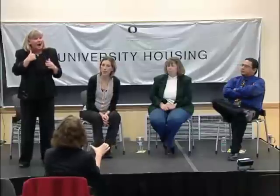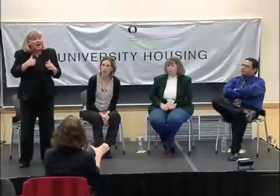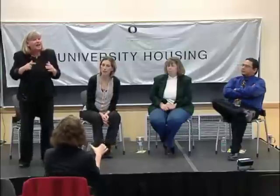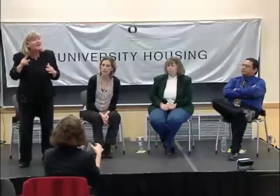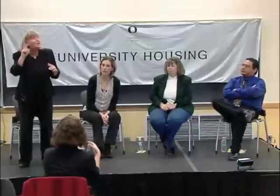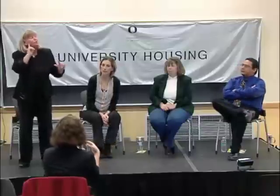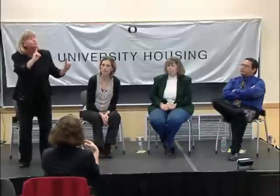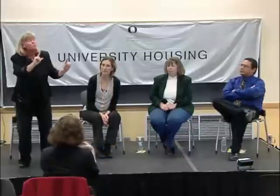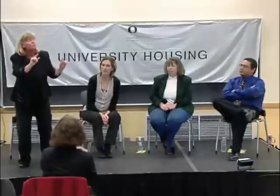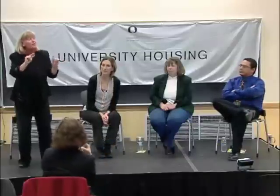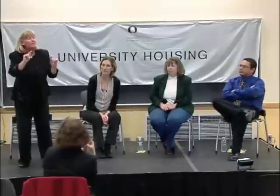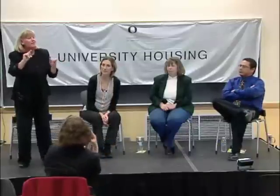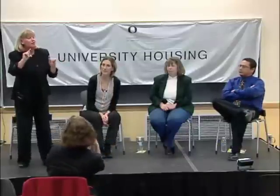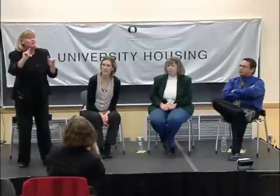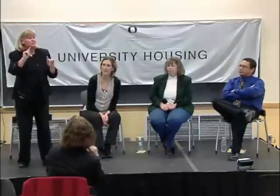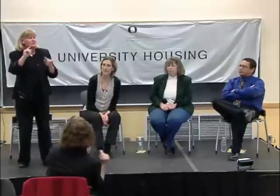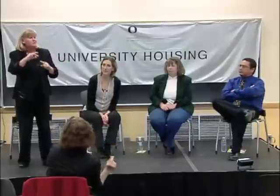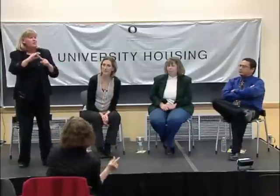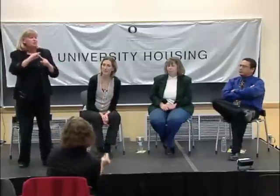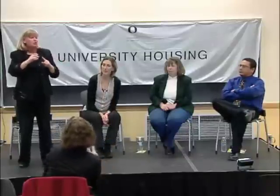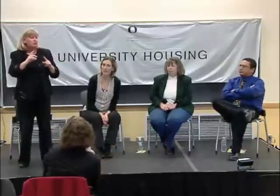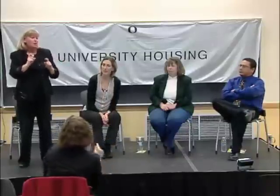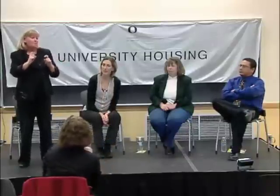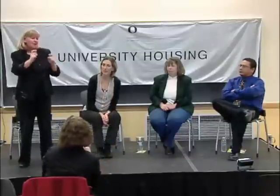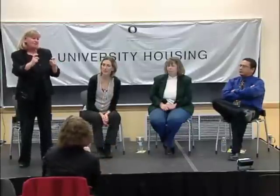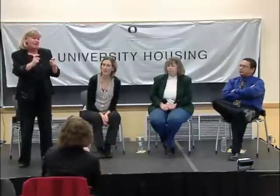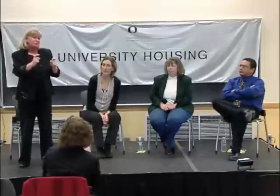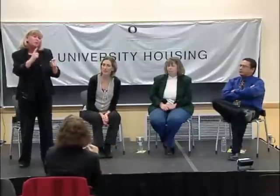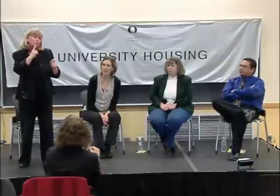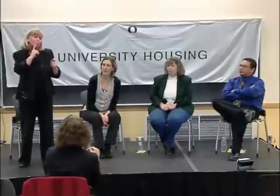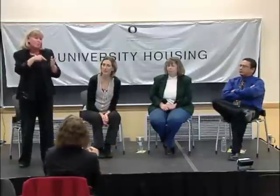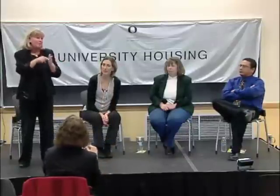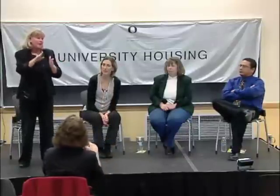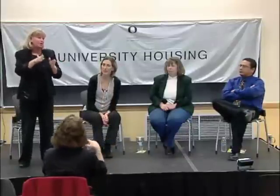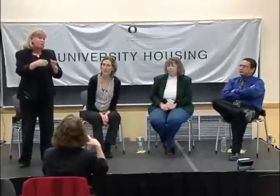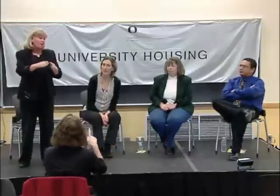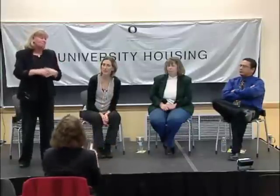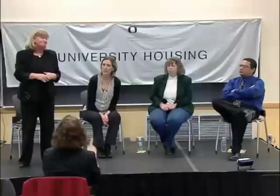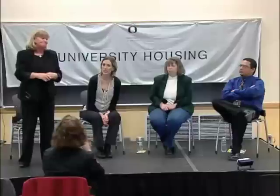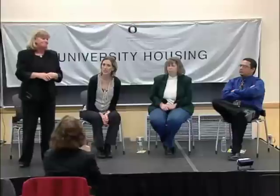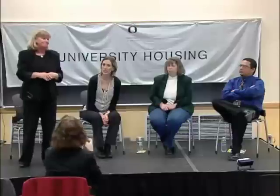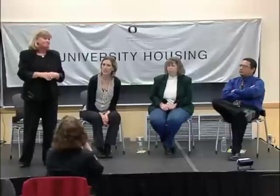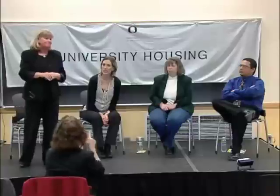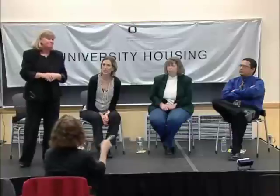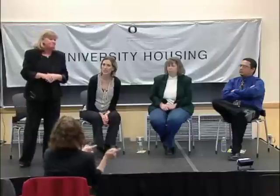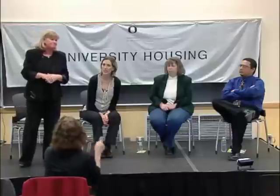I hear rumor that there is a special benefactor who will be paying her way.